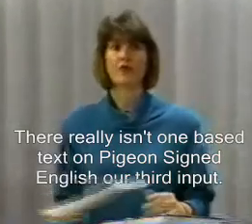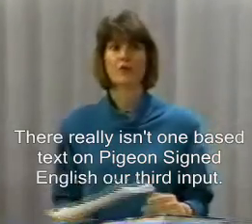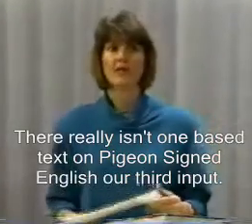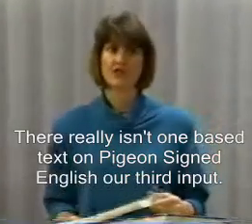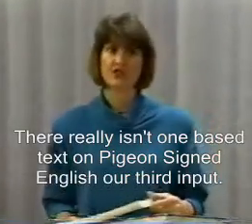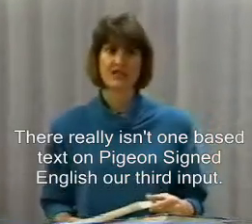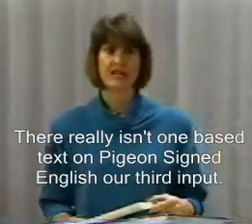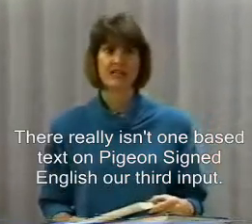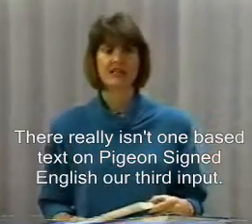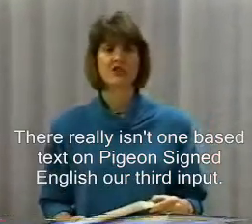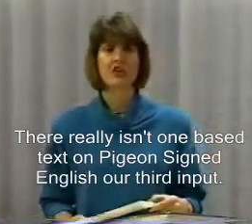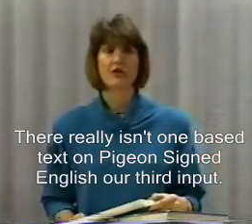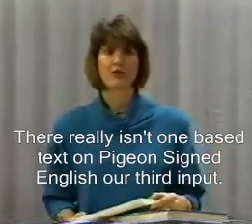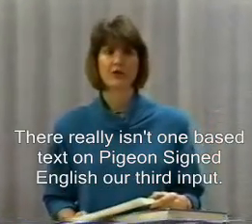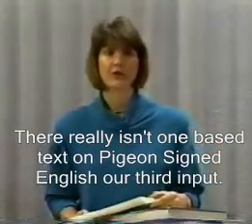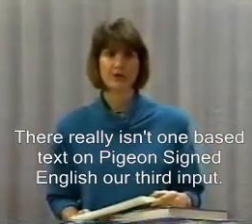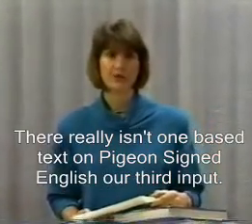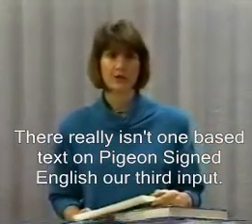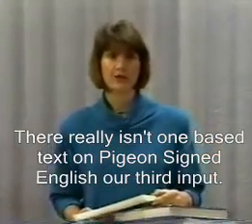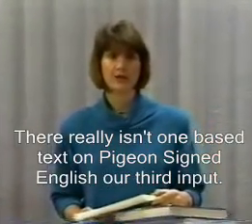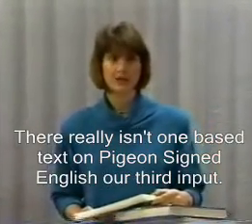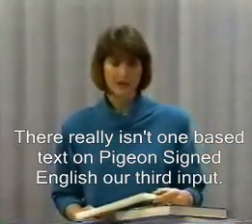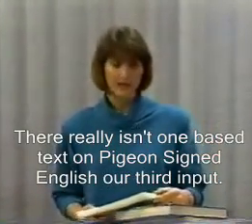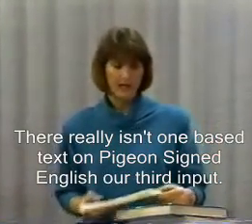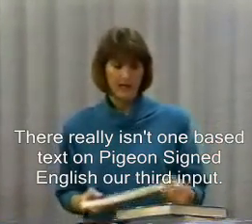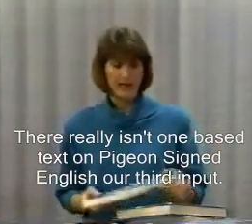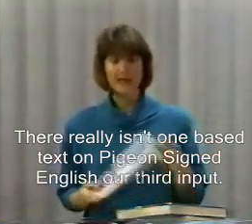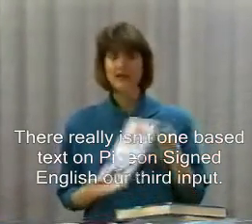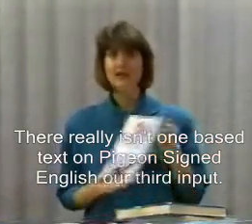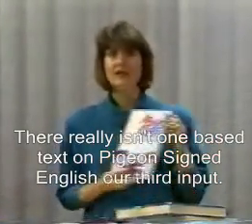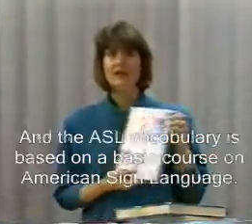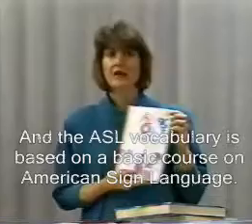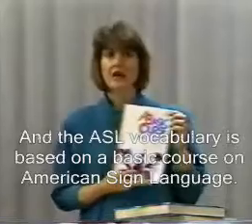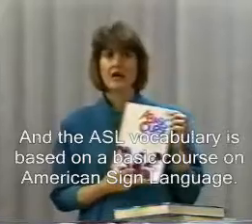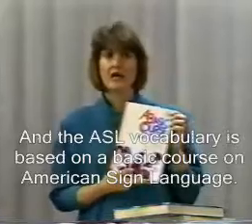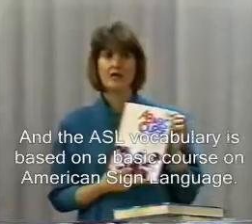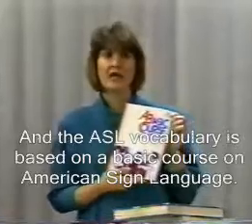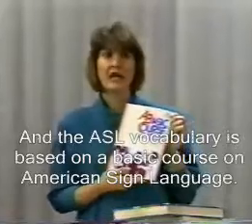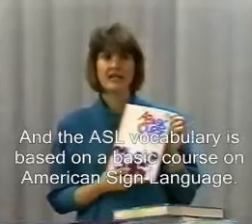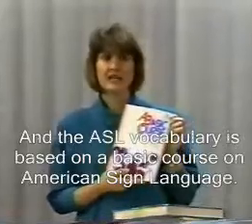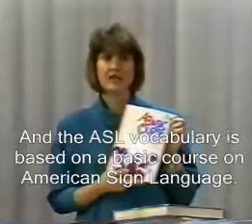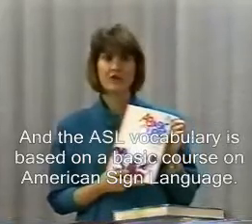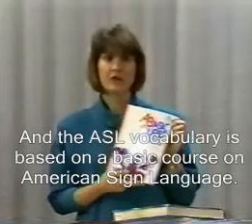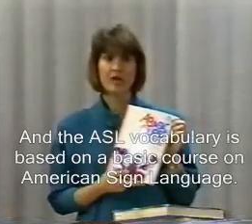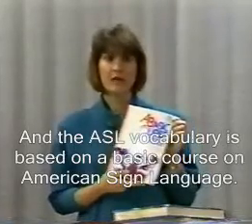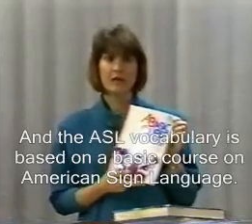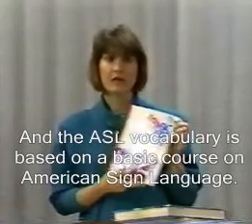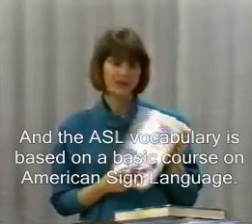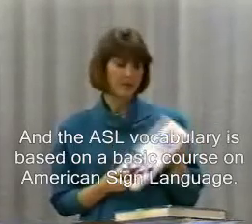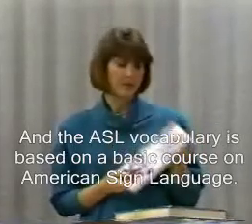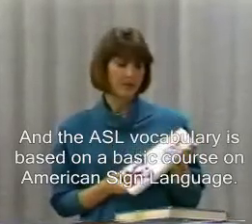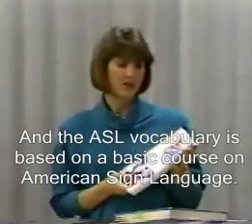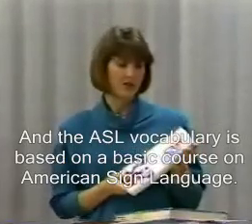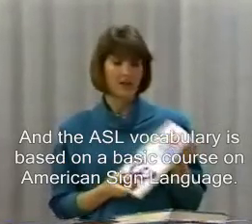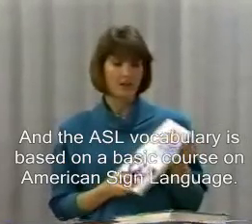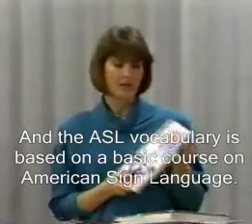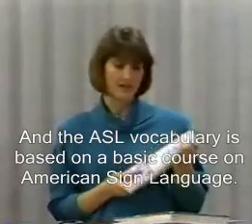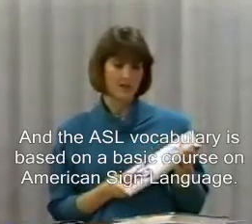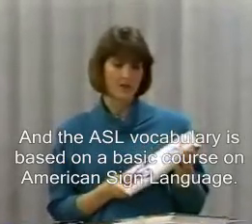for Pidgin Signed English, our third input, and the ASL vocabulary is based on a basic